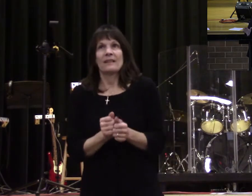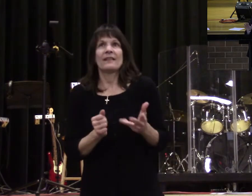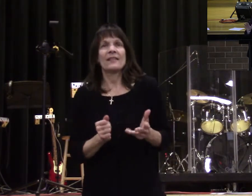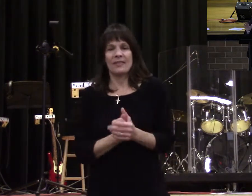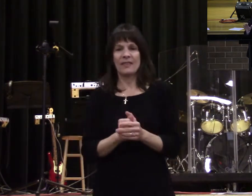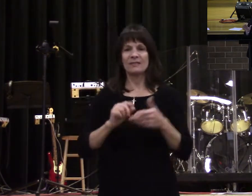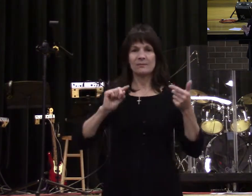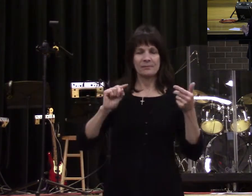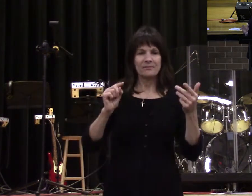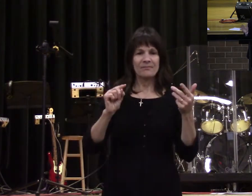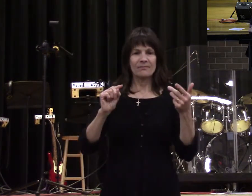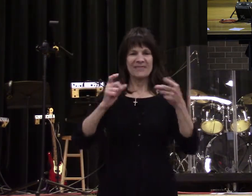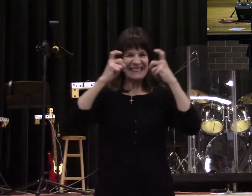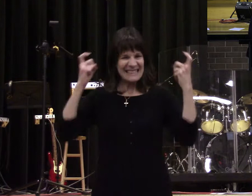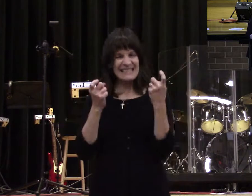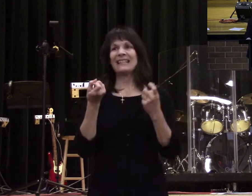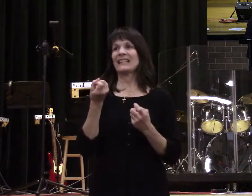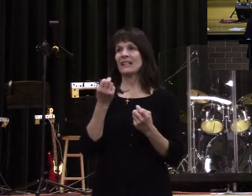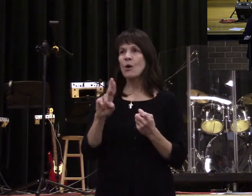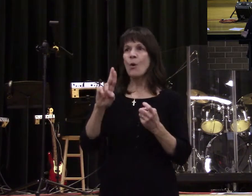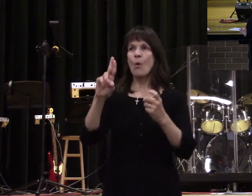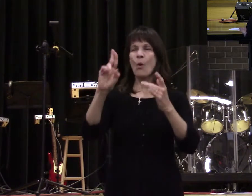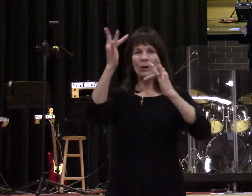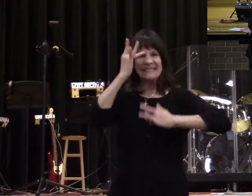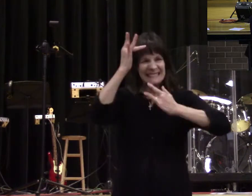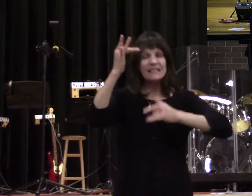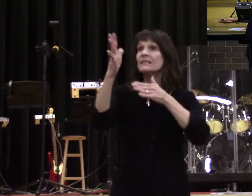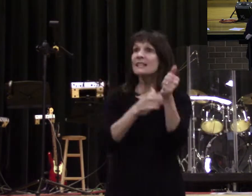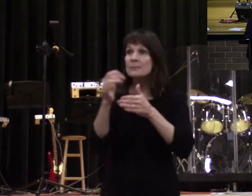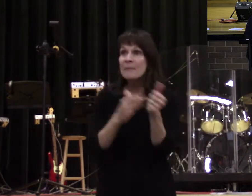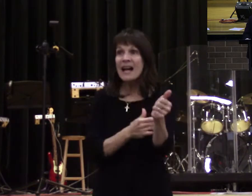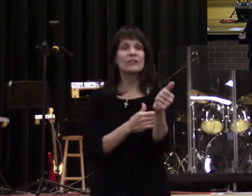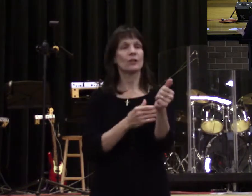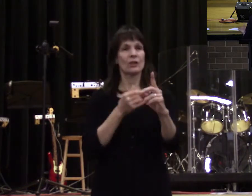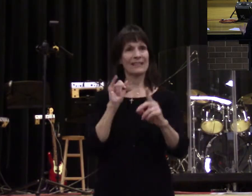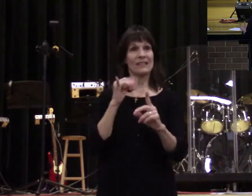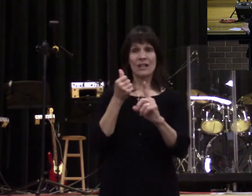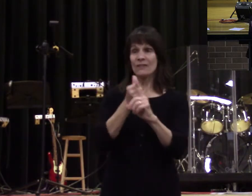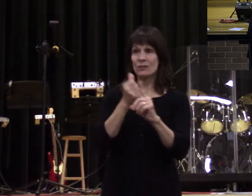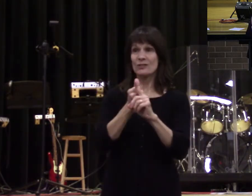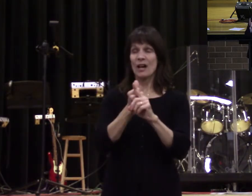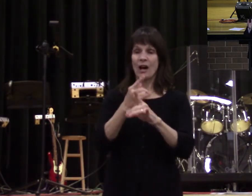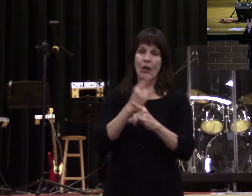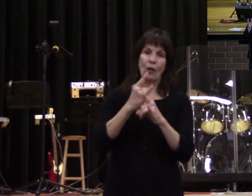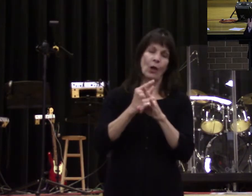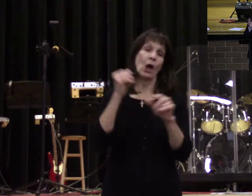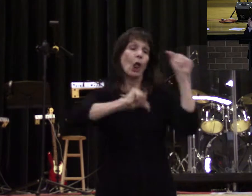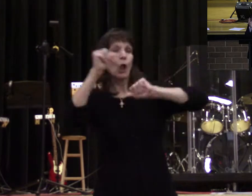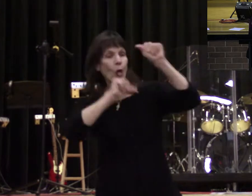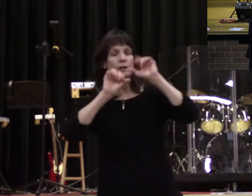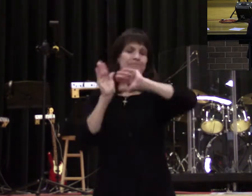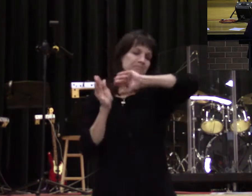You need to let aside those drugs and alcohol. You need to let aside your stupidity. You need to let aside